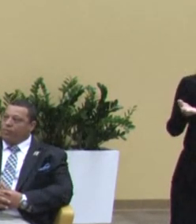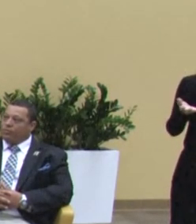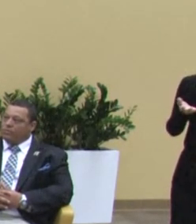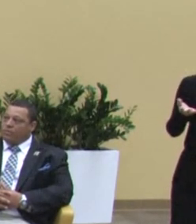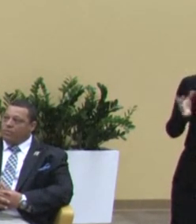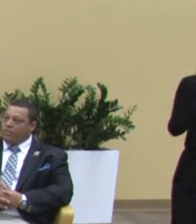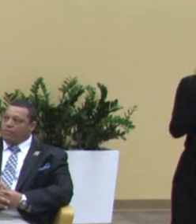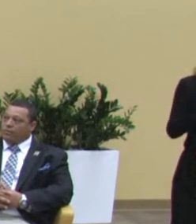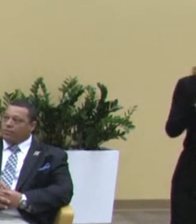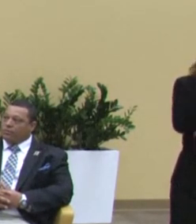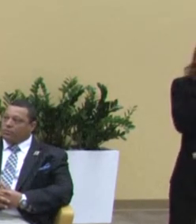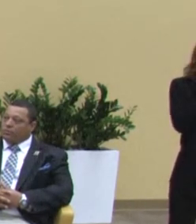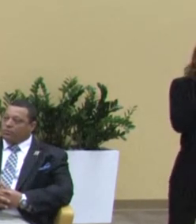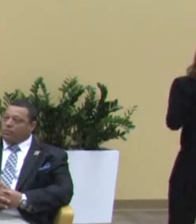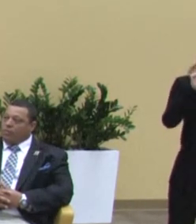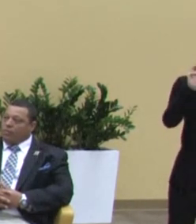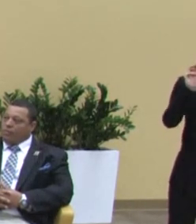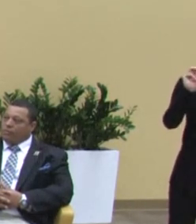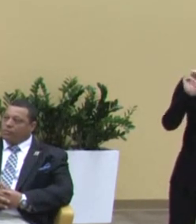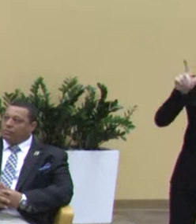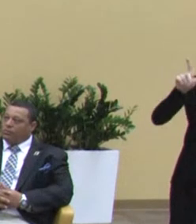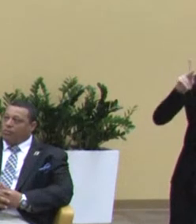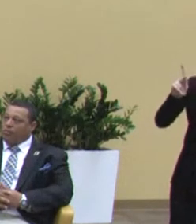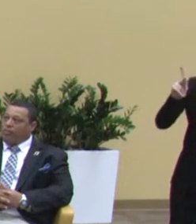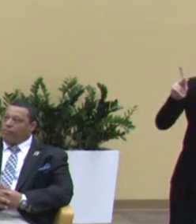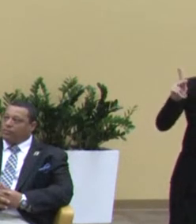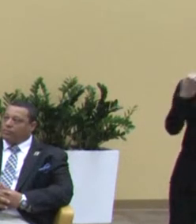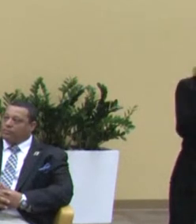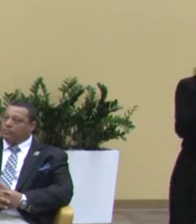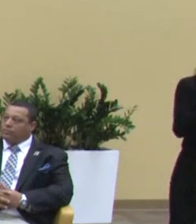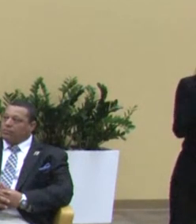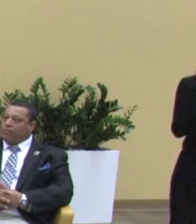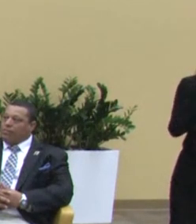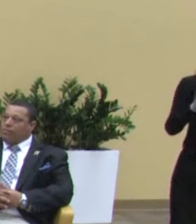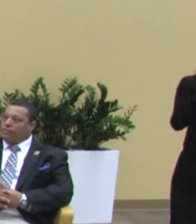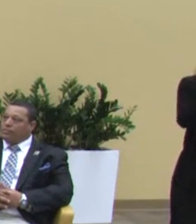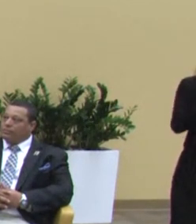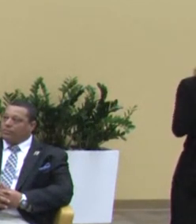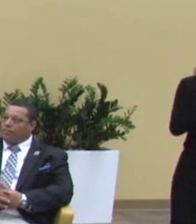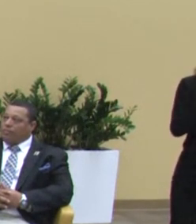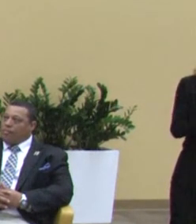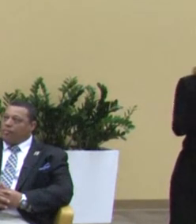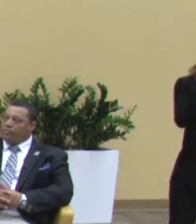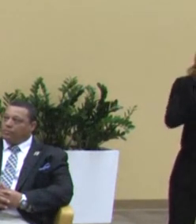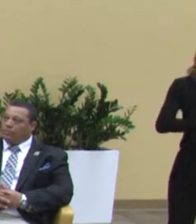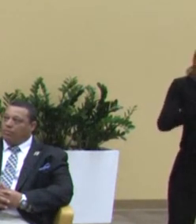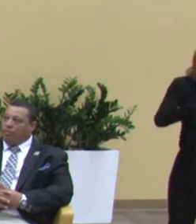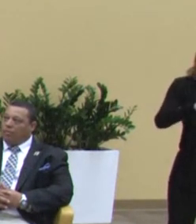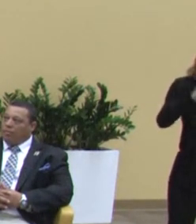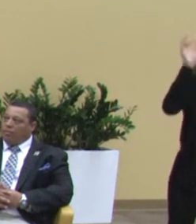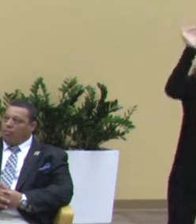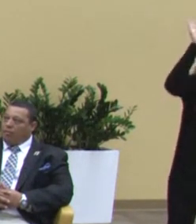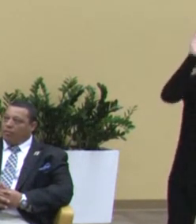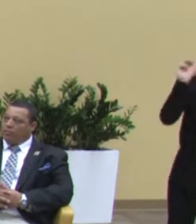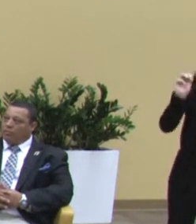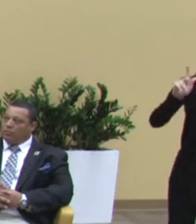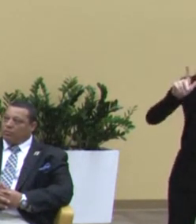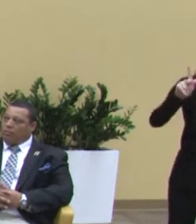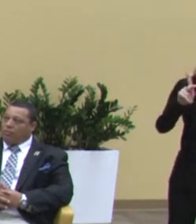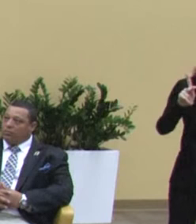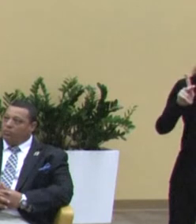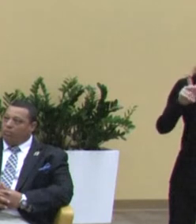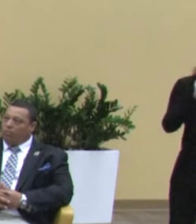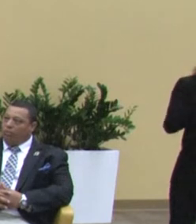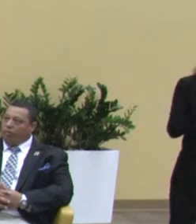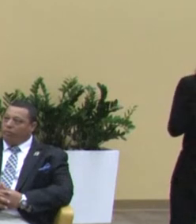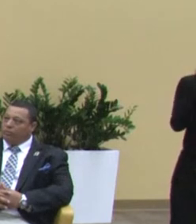his economic bill of rights. Most people truly don't know that Dr. King in 1968 had an economic